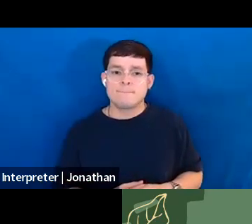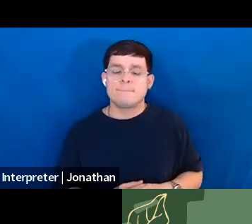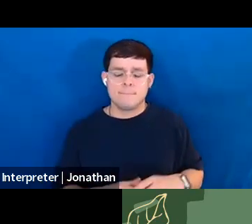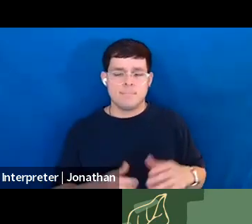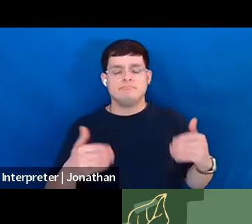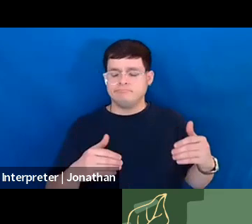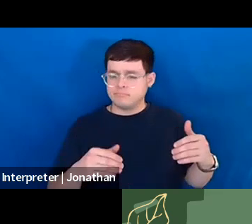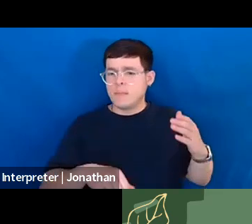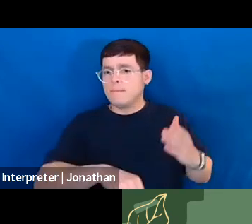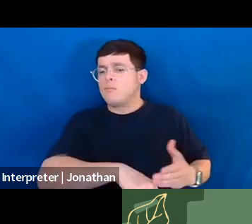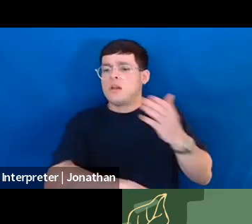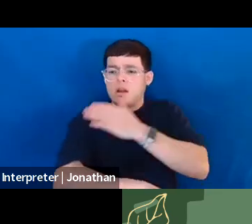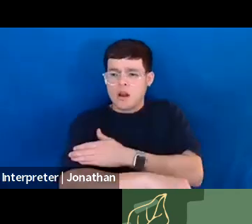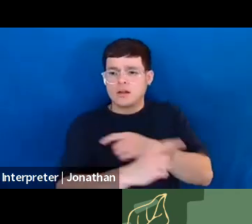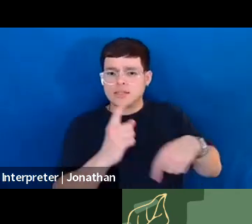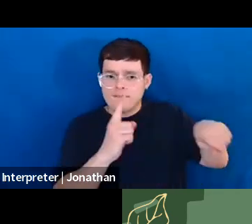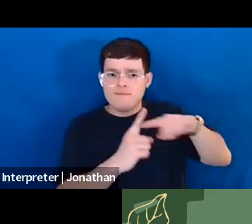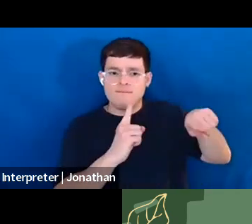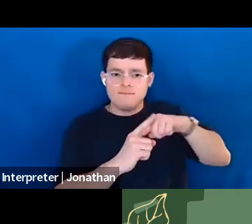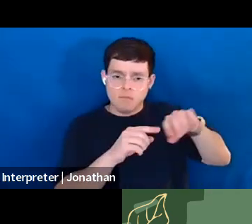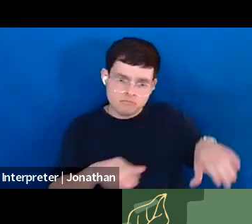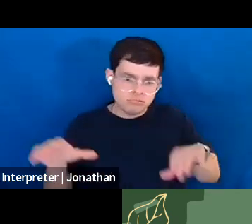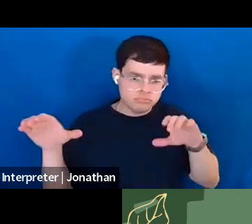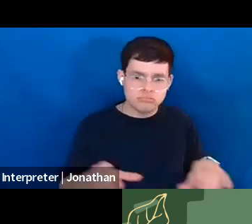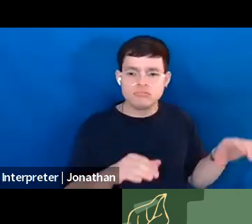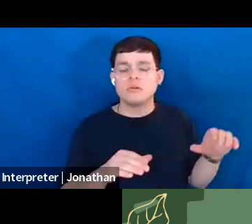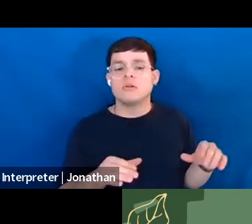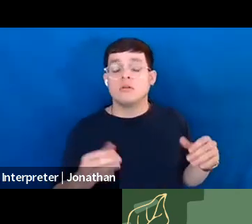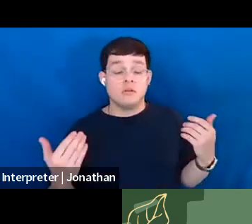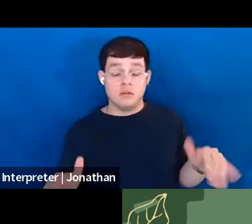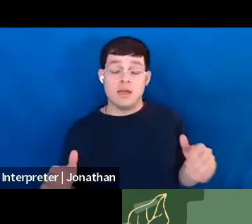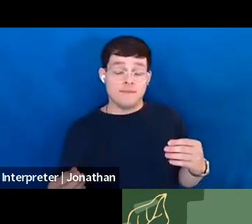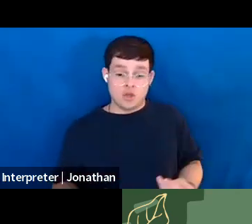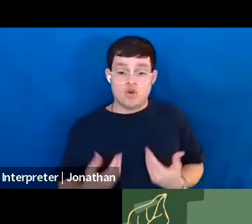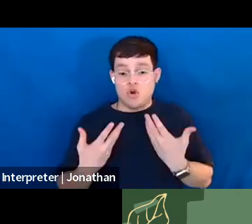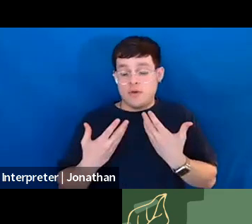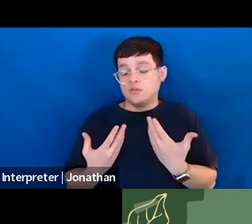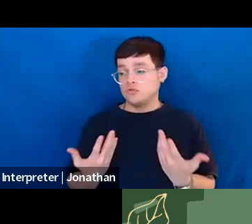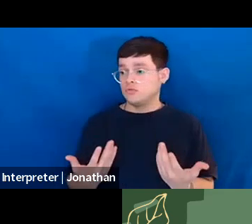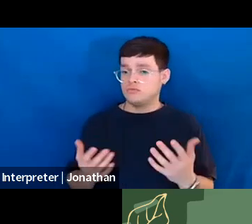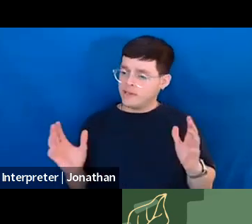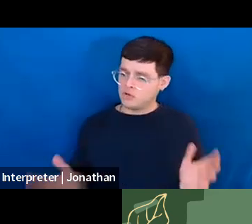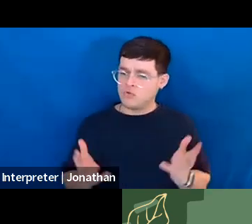productive and has encouraged, speak for myself,